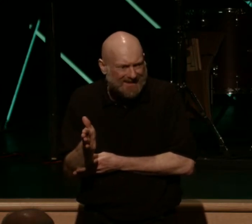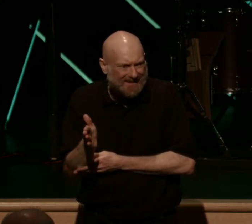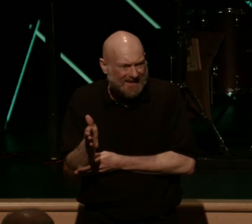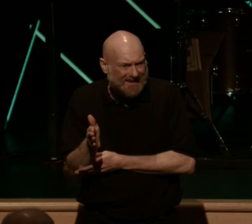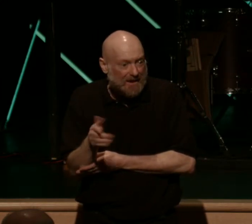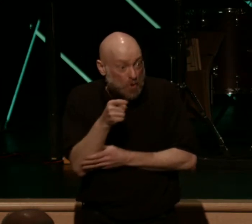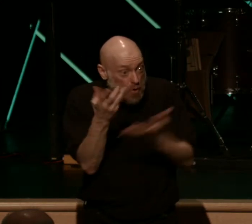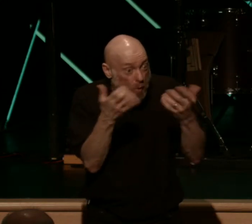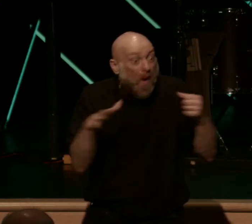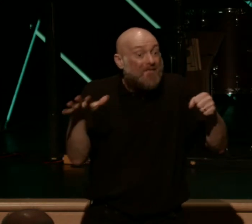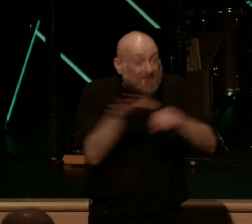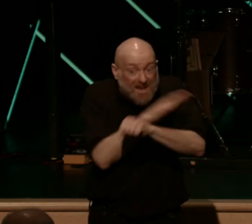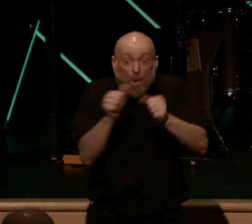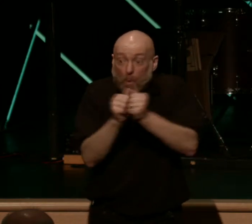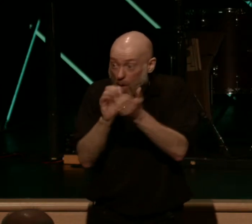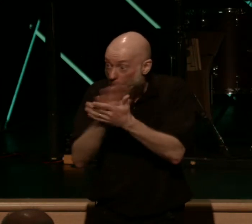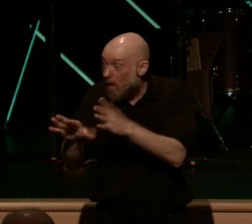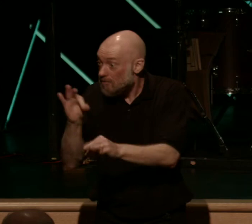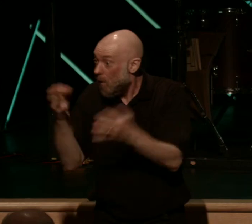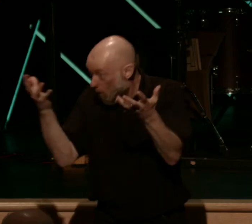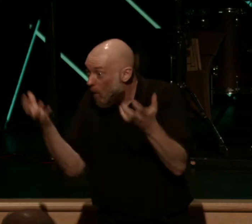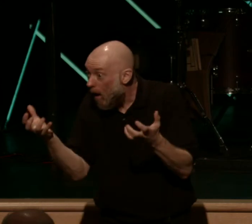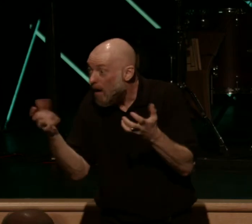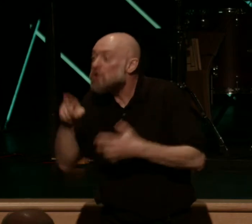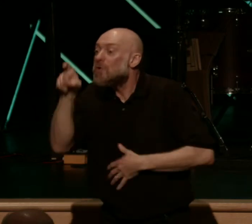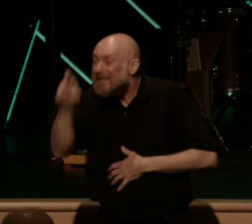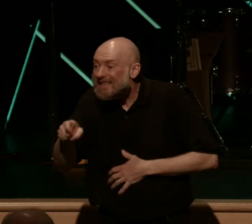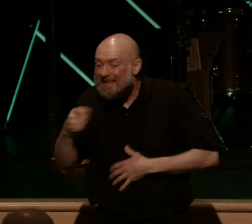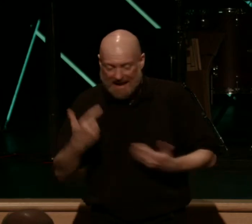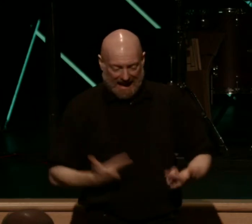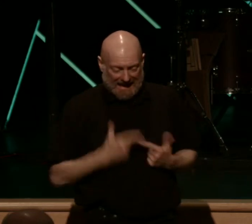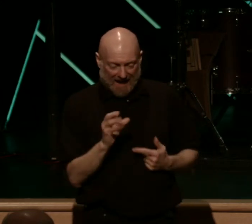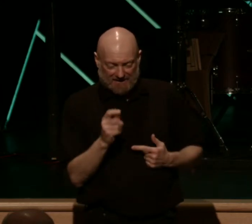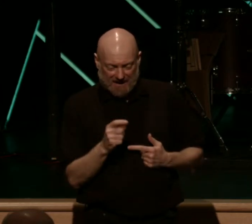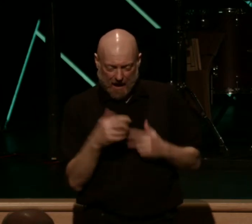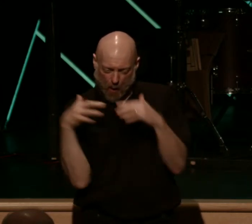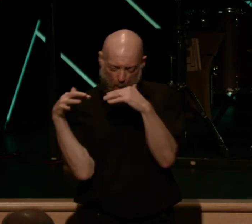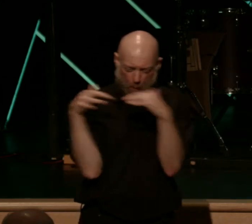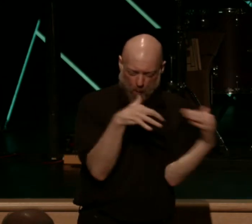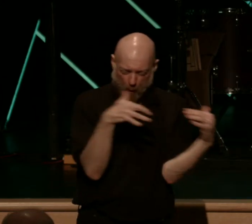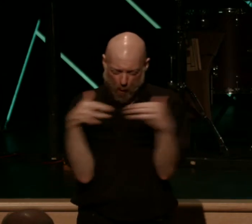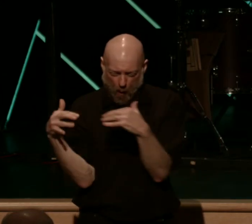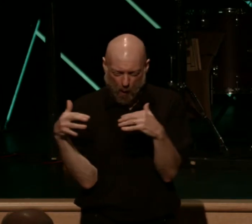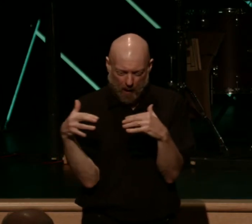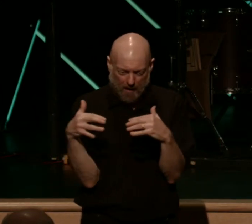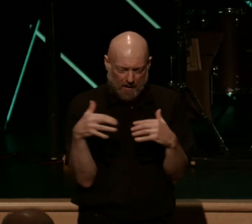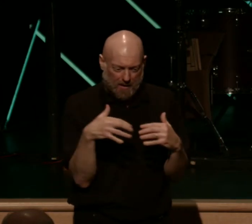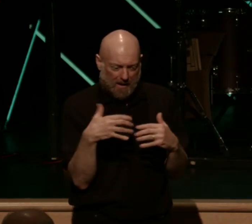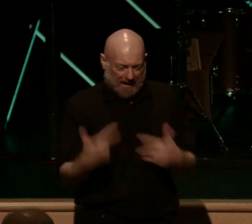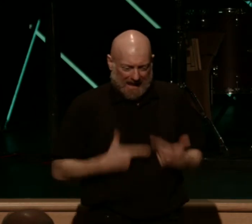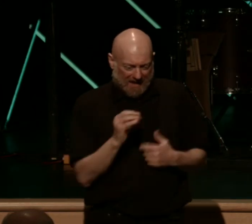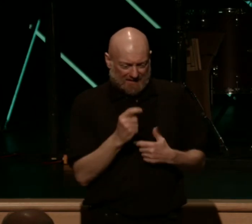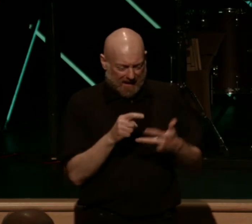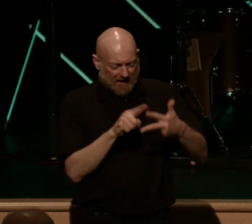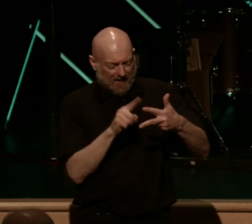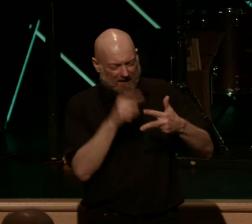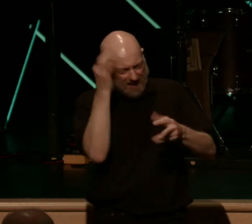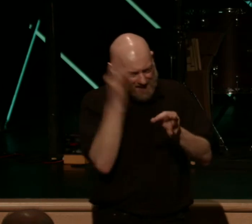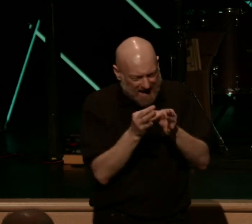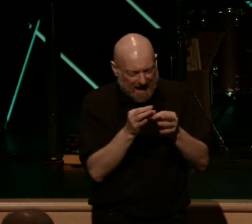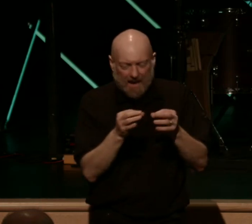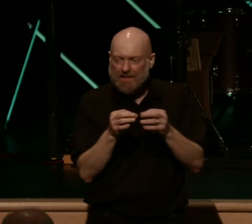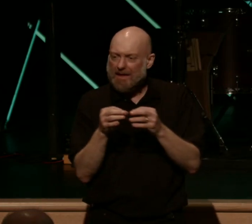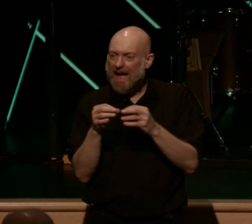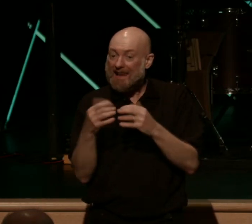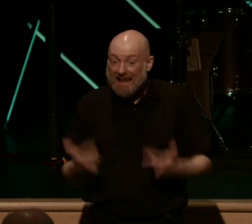If we want to be filled with the Spirit, we need to have a lifestyle of war, a lifestyle of faith, and a lifestyle